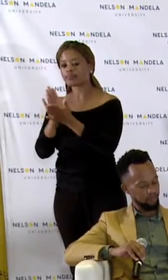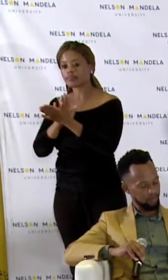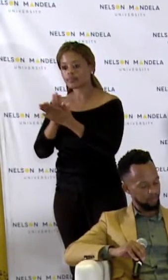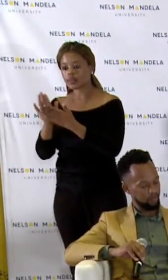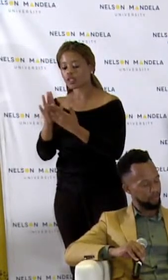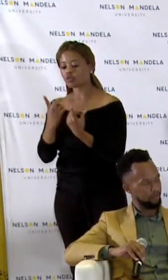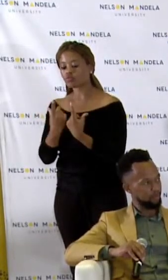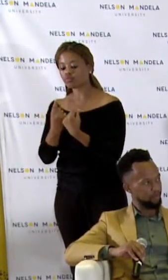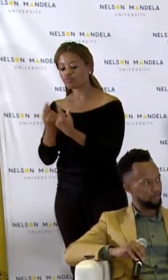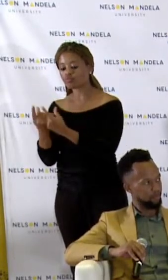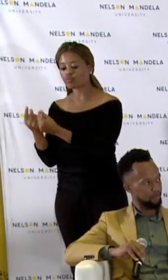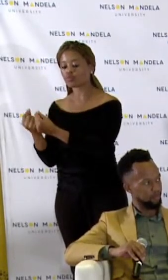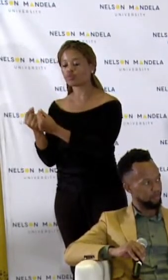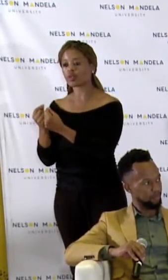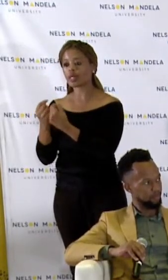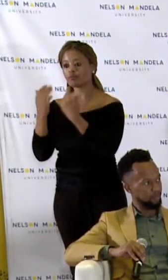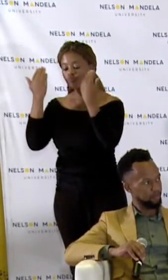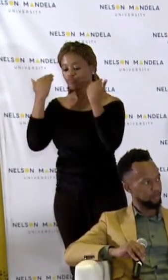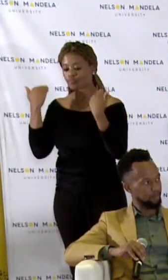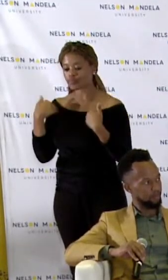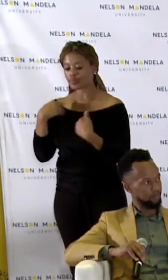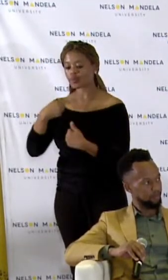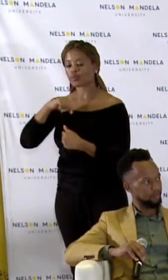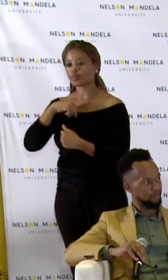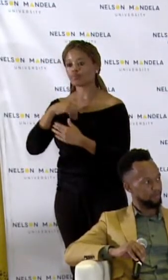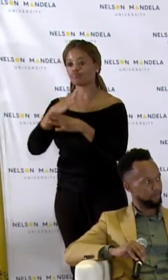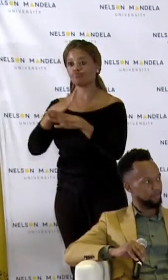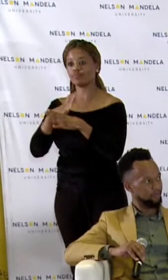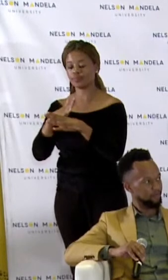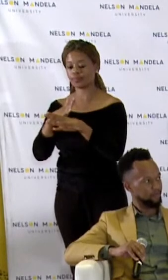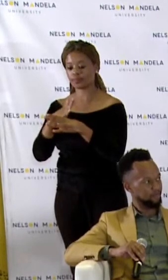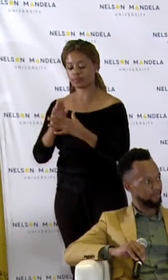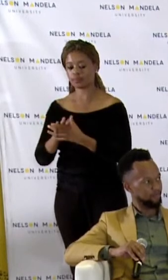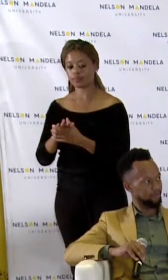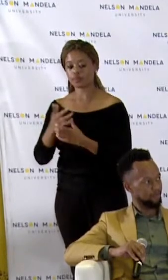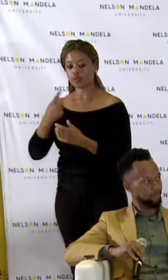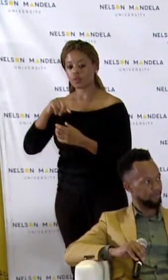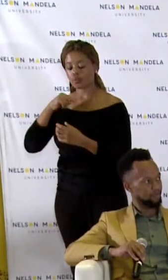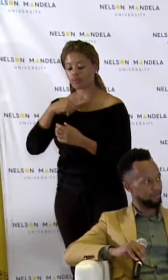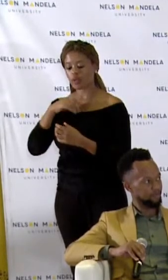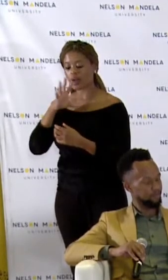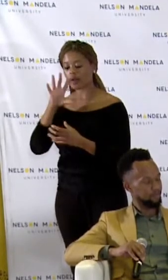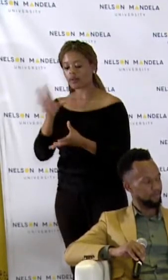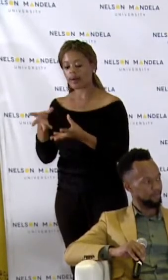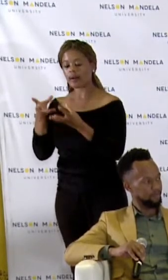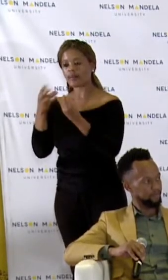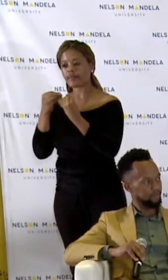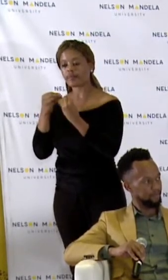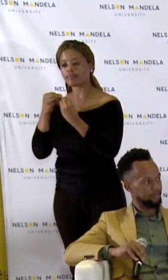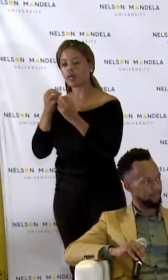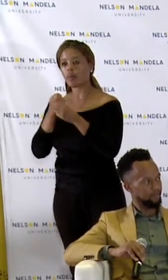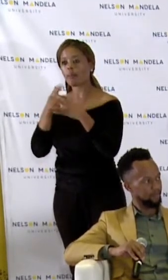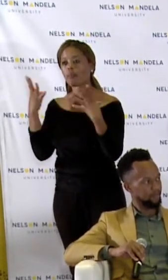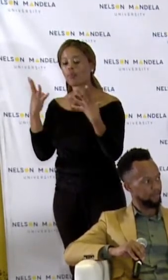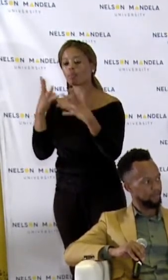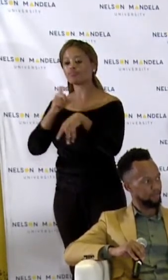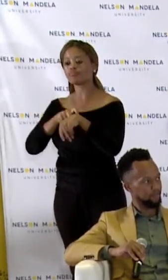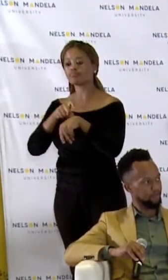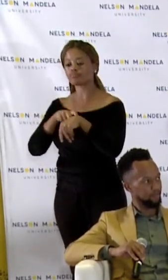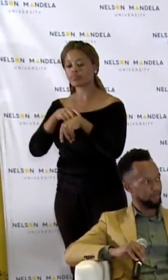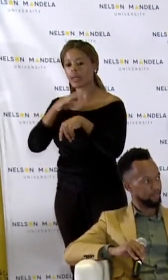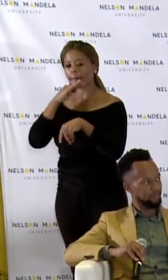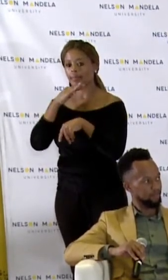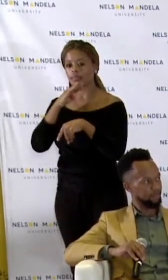in the different jurisdictions that we operate within. So what you will find most of the time is that policies